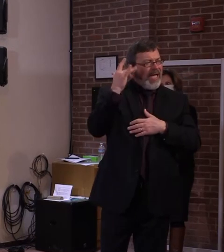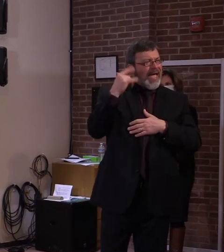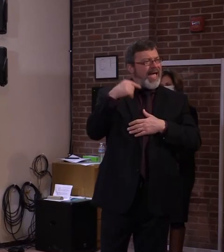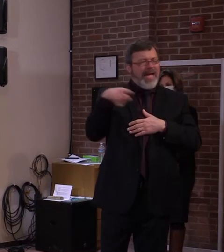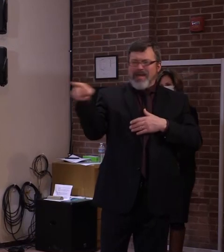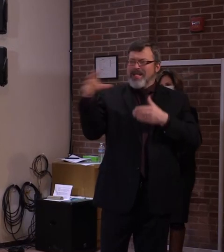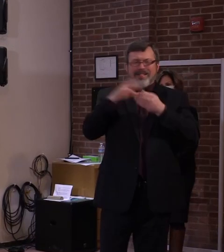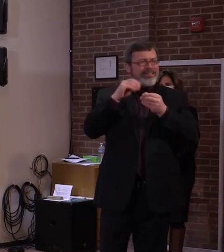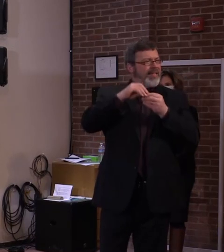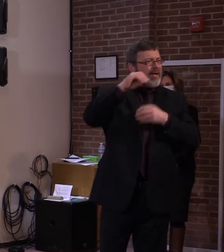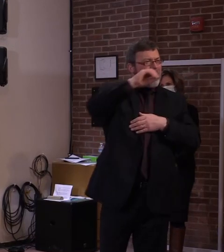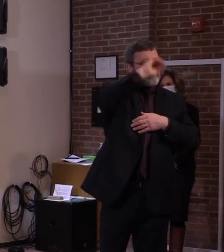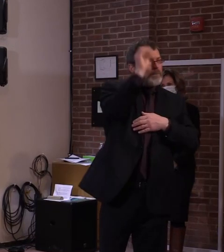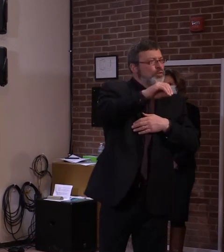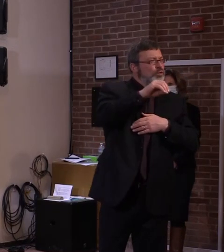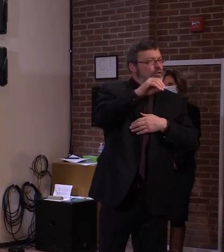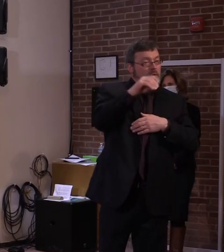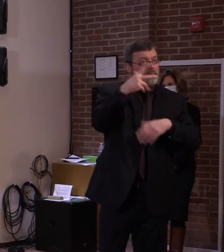percentage?